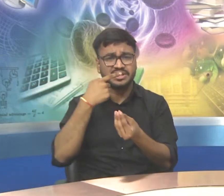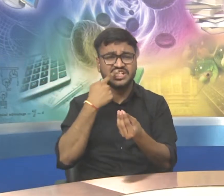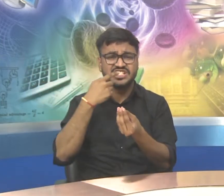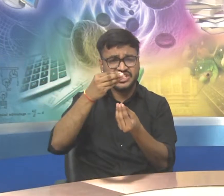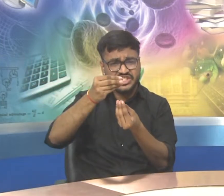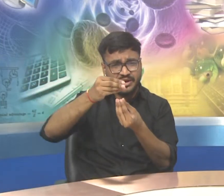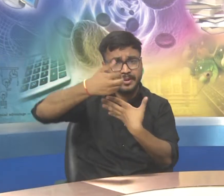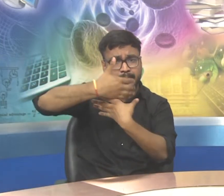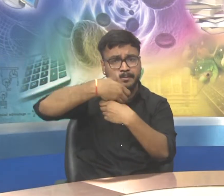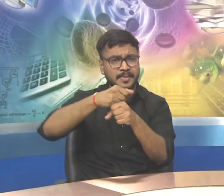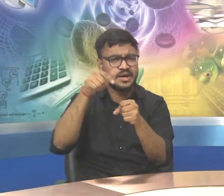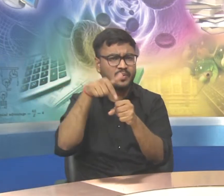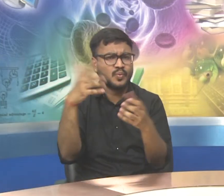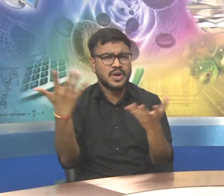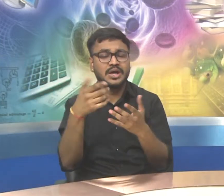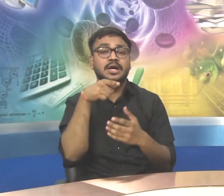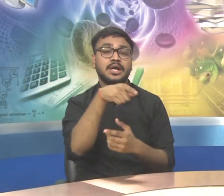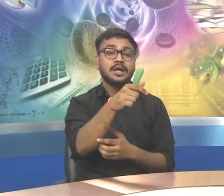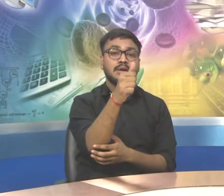What is happening in this example?